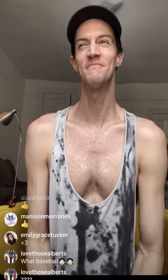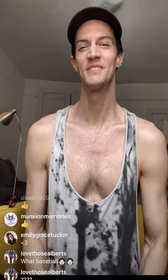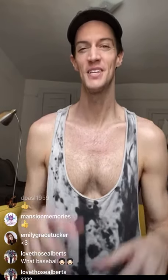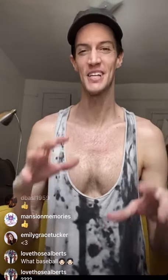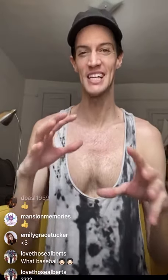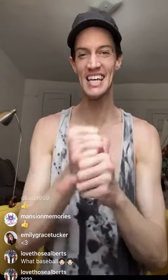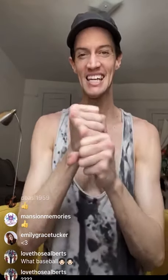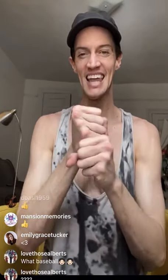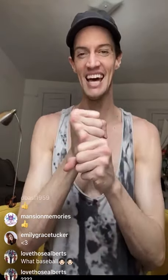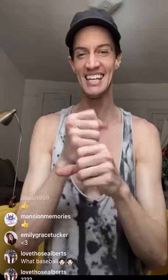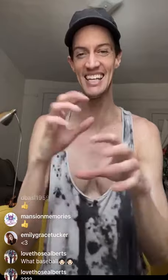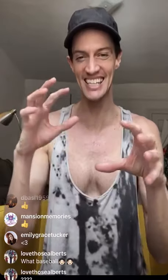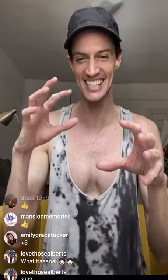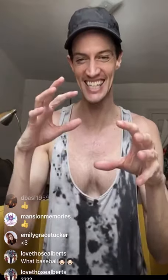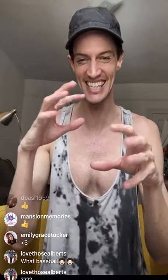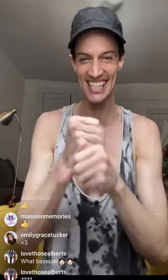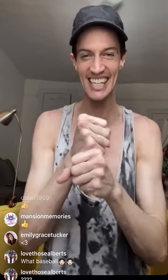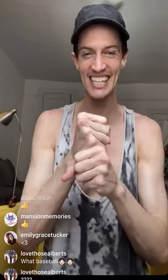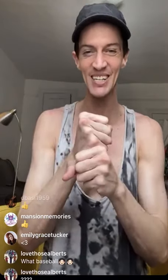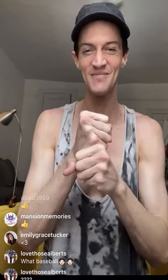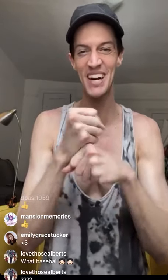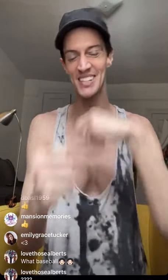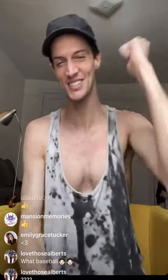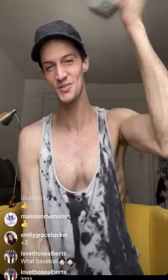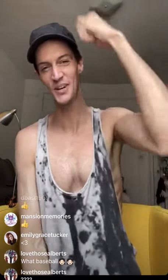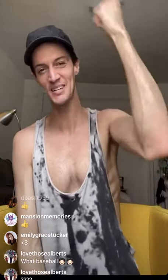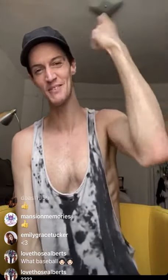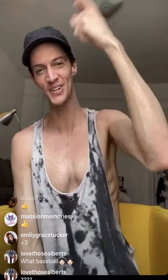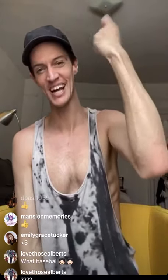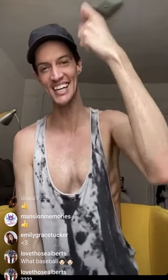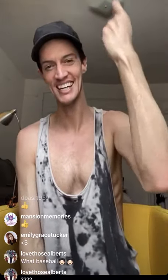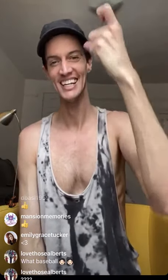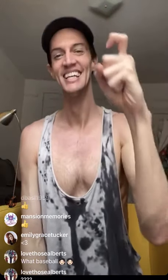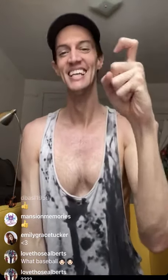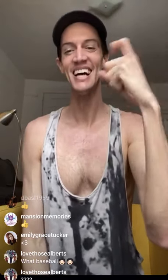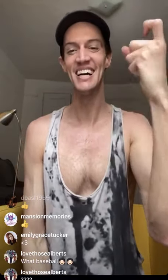You're gonna get that. You're gonna get the gold medal and swing it above your head.